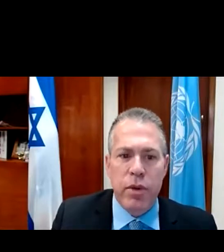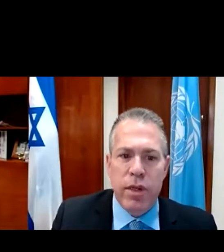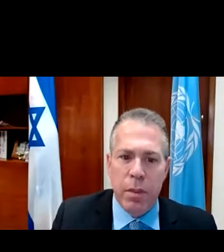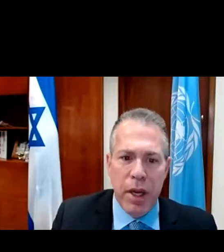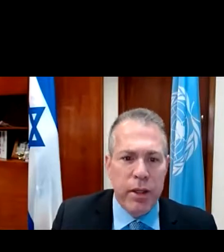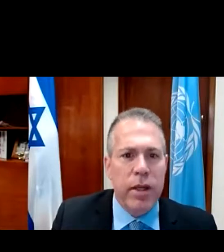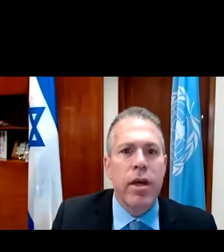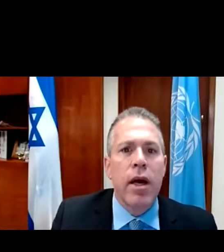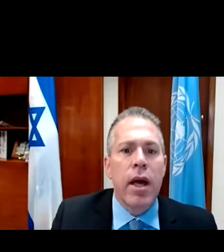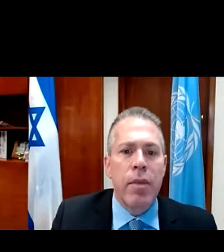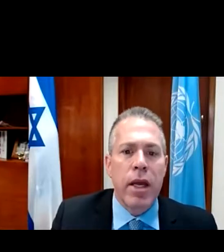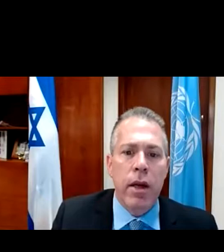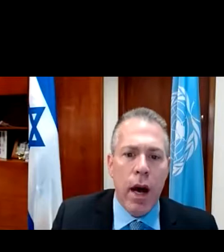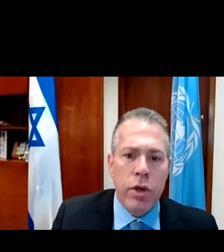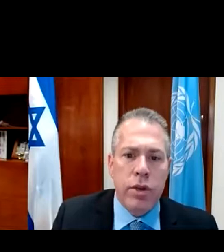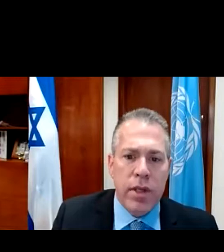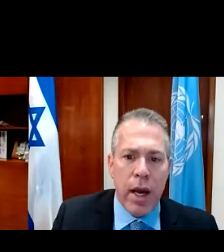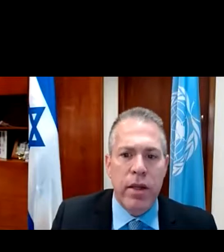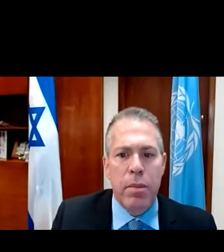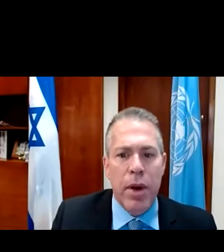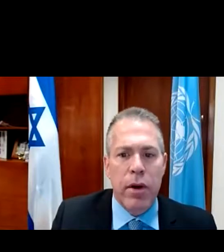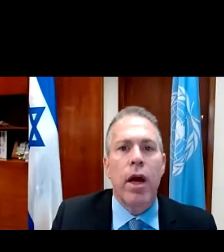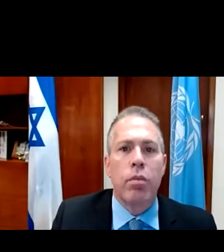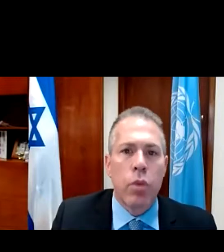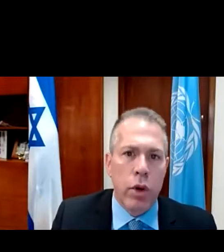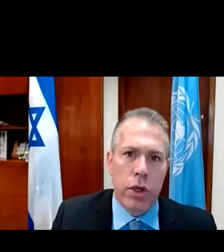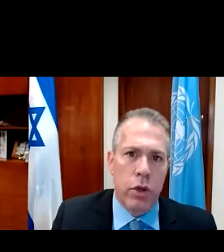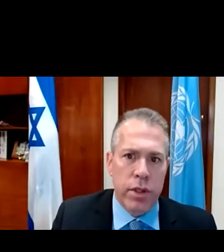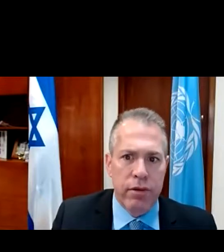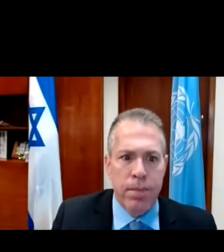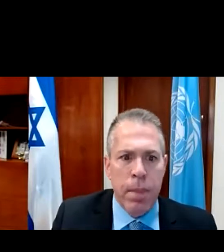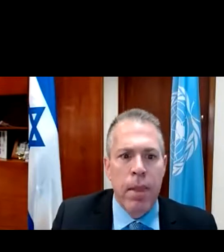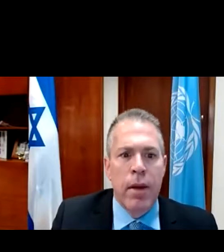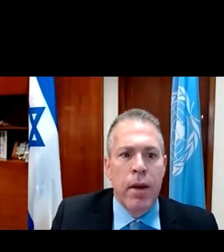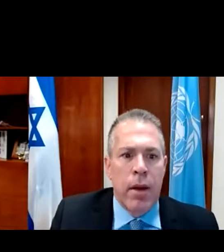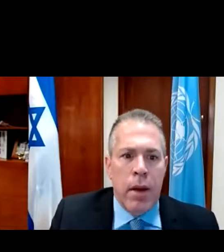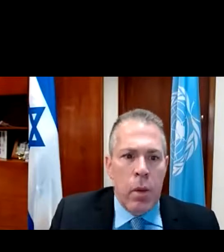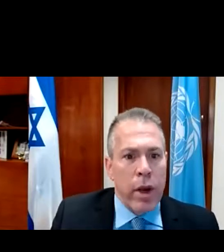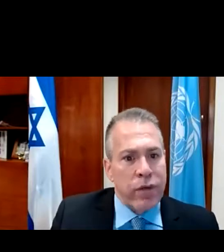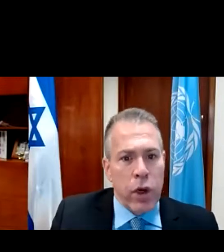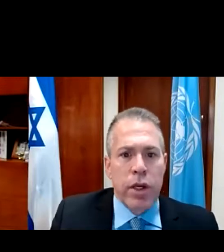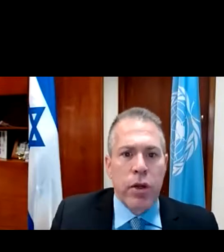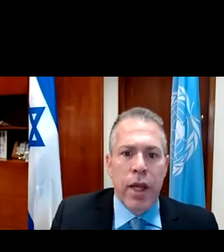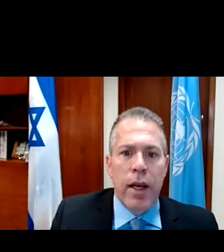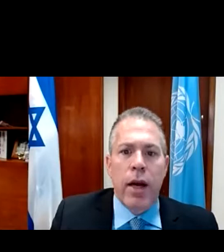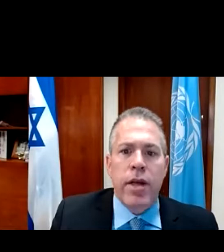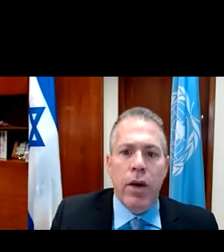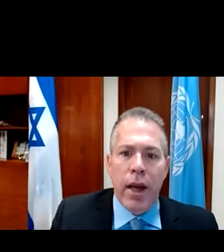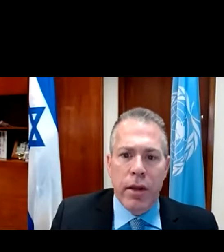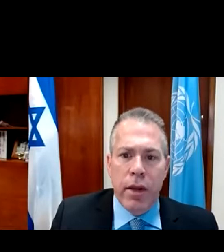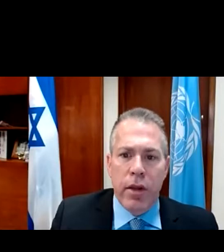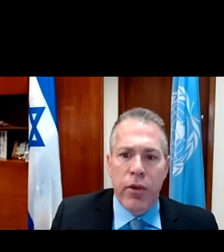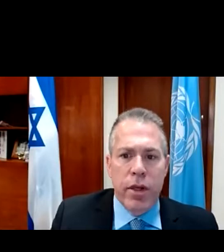persons with disabilities and making our society better and more inclusive. We have chosen Odelia as